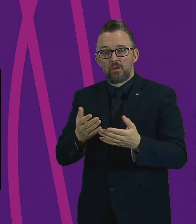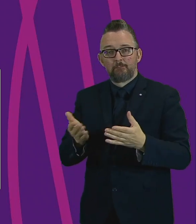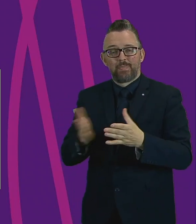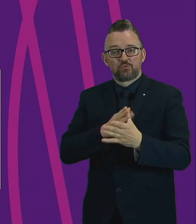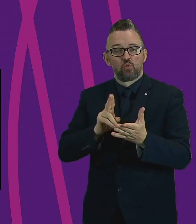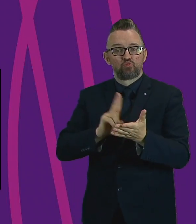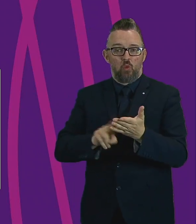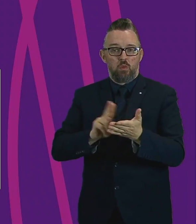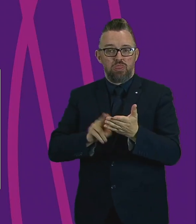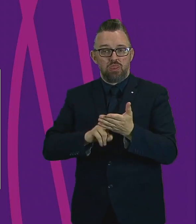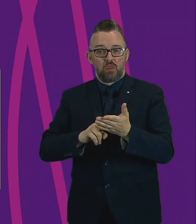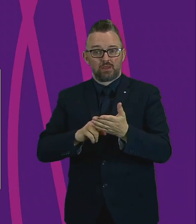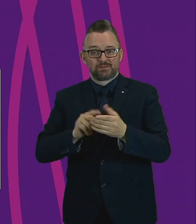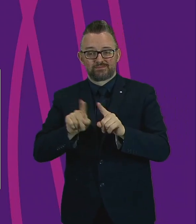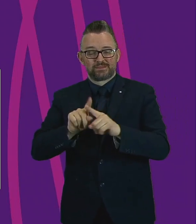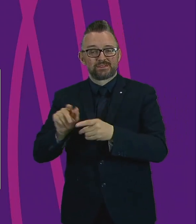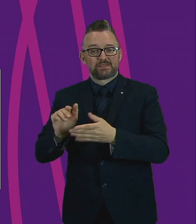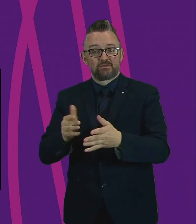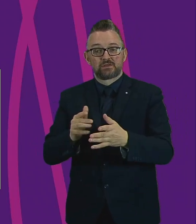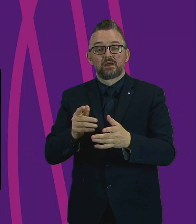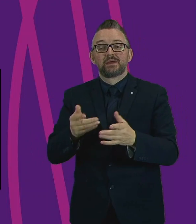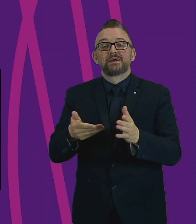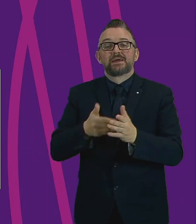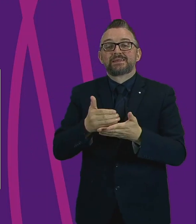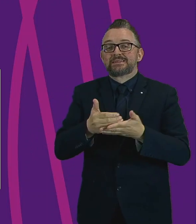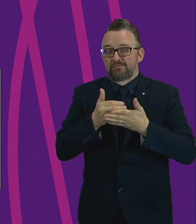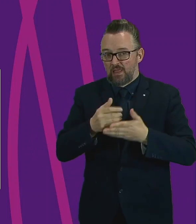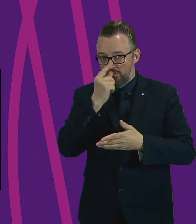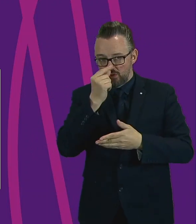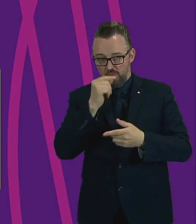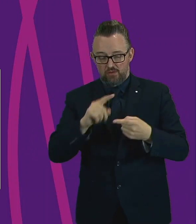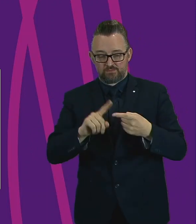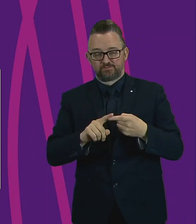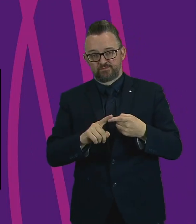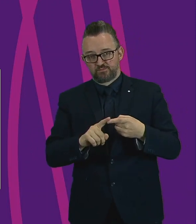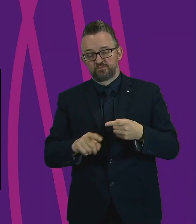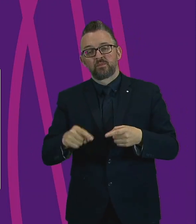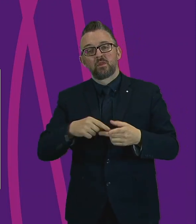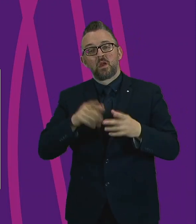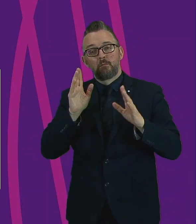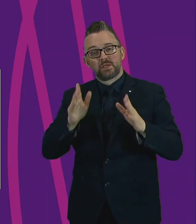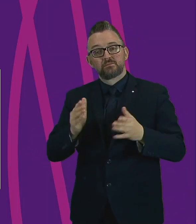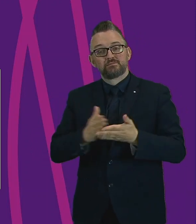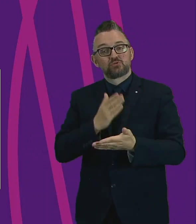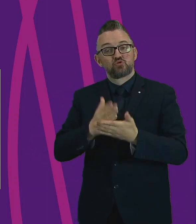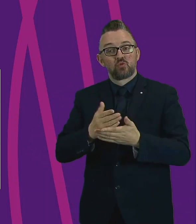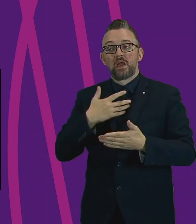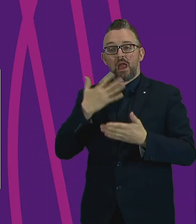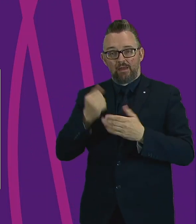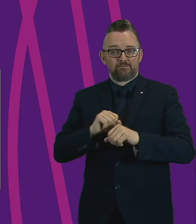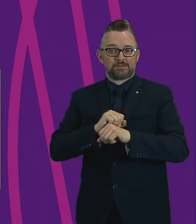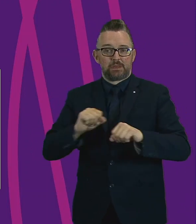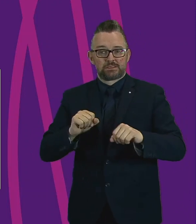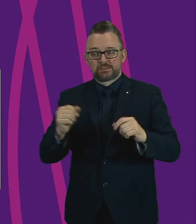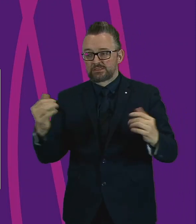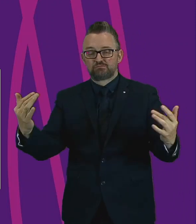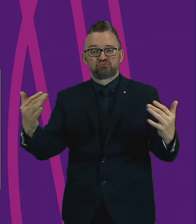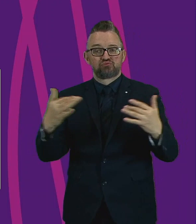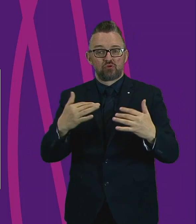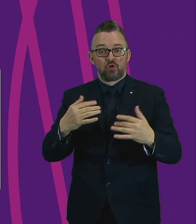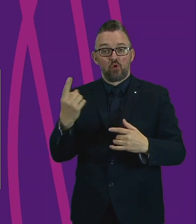as possible, as safely as possible. And we need to ensure that we have the capacity that is necessary to deal